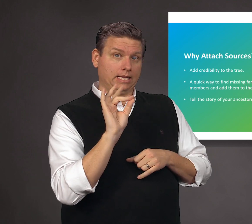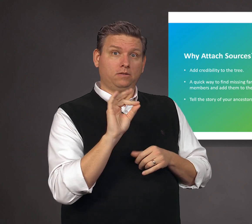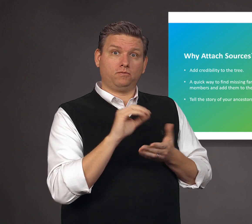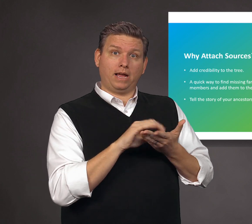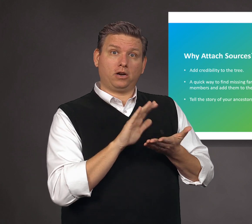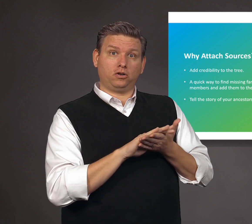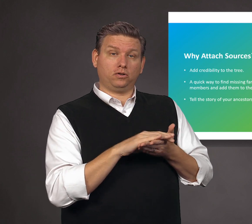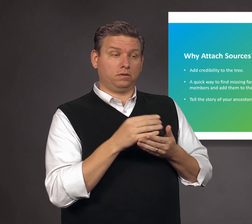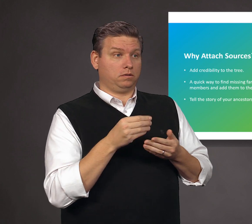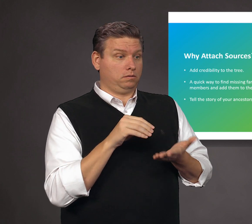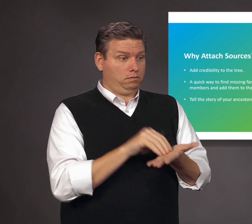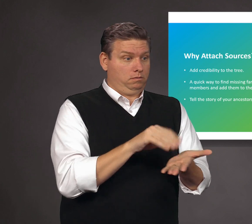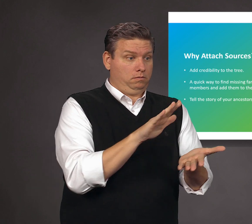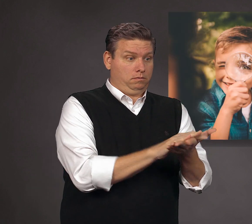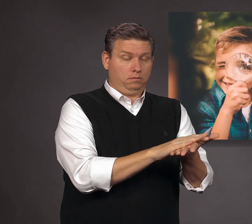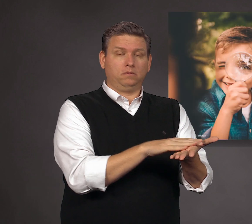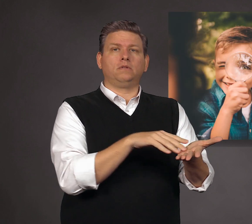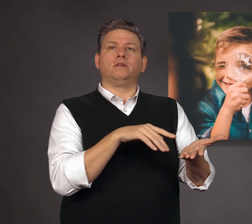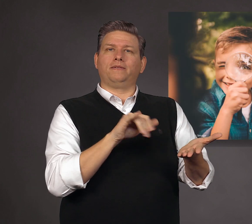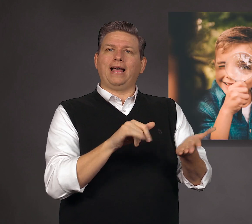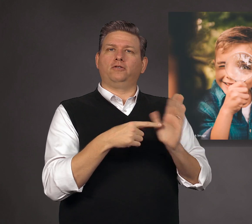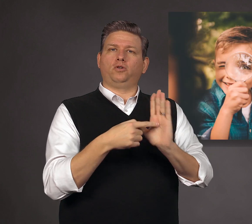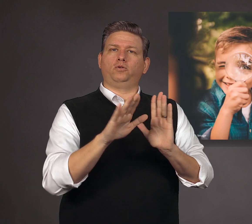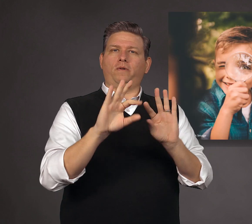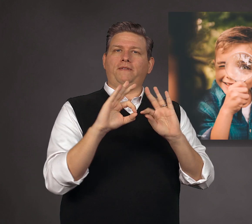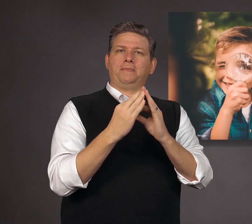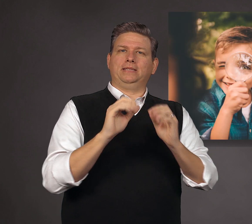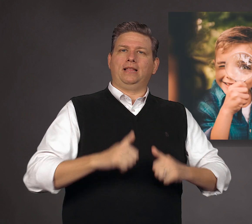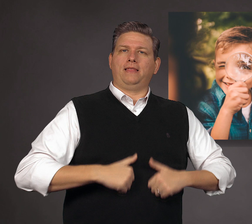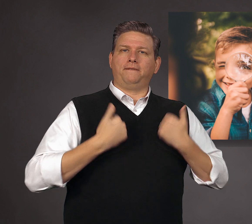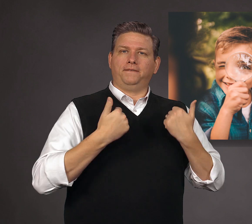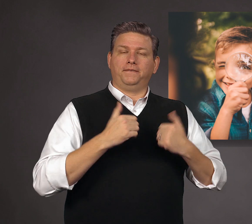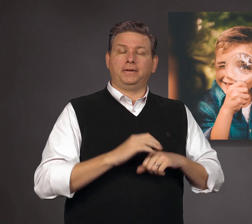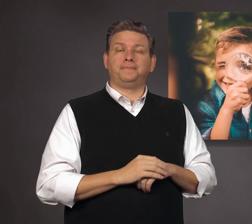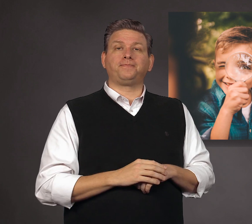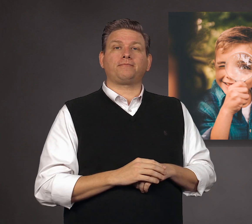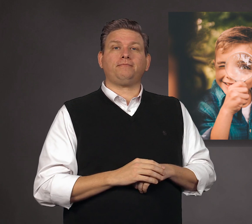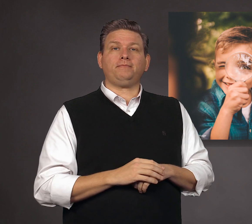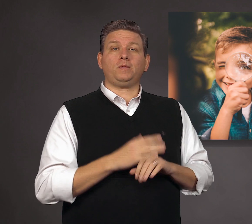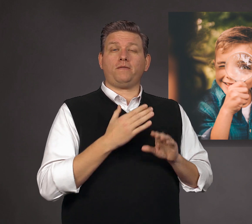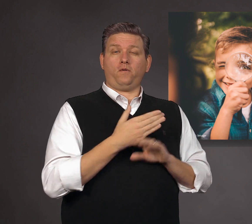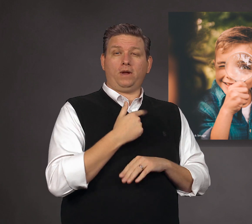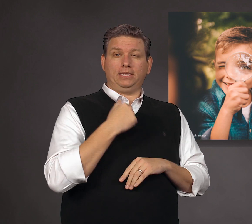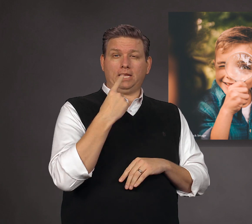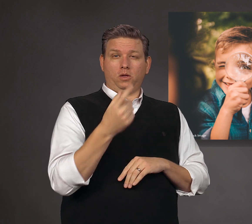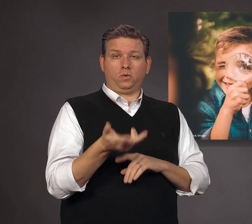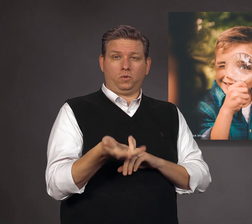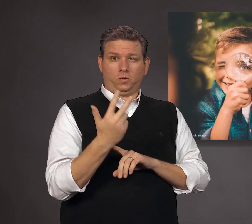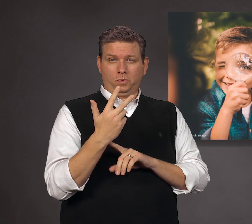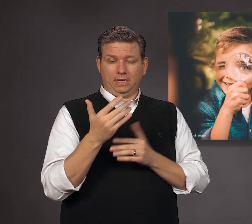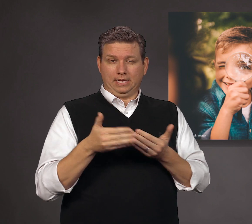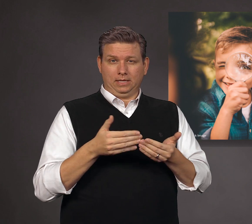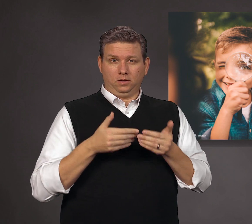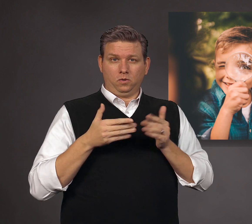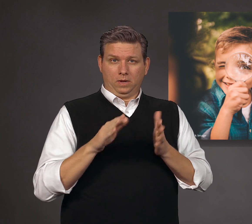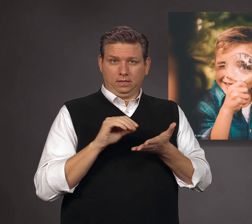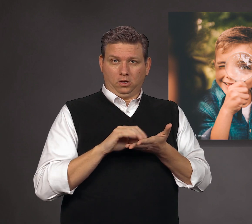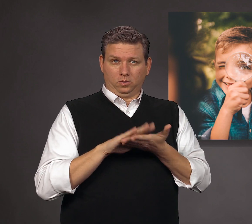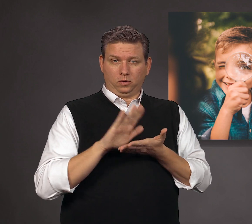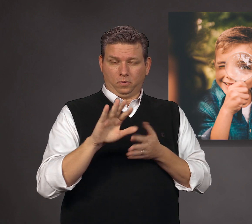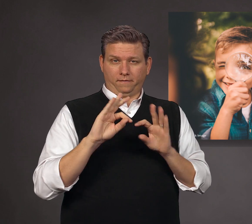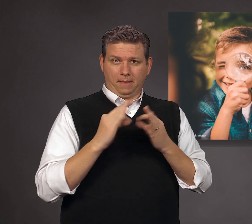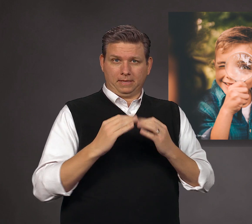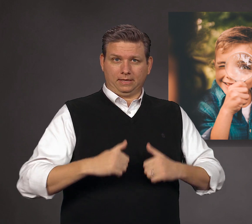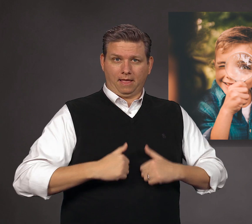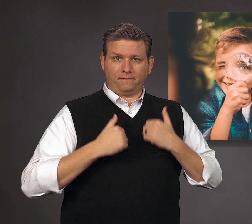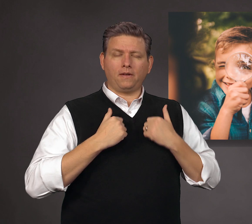your ancestor's life. Before I jump in and share my 3 easy ways to document your ancestors' lives,